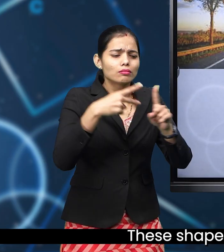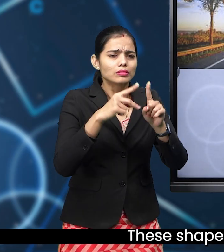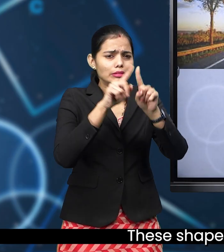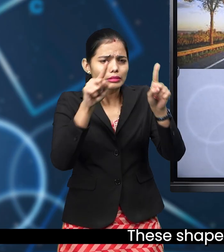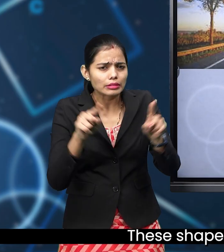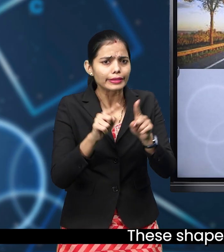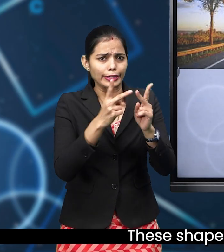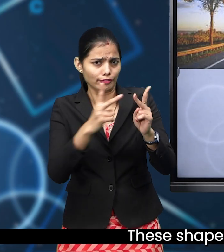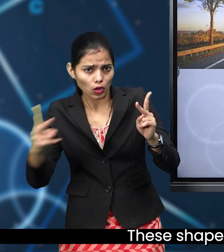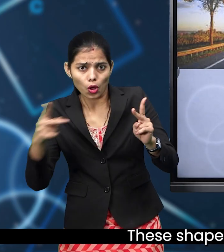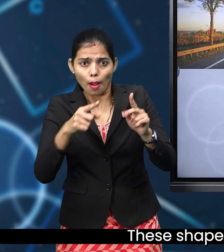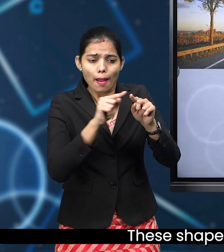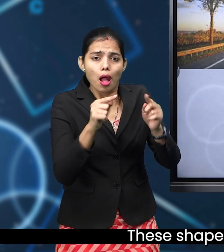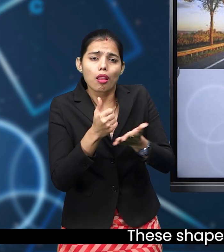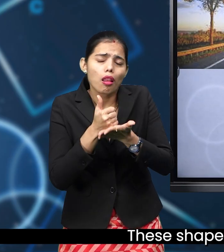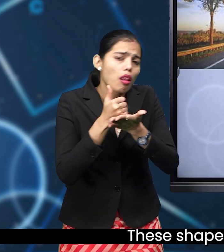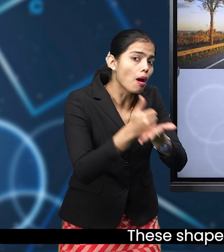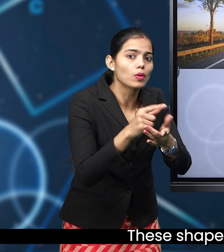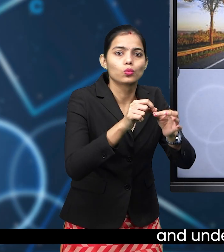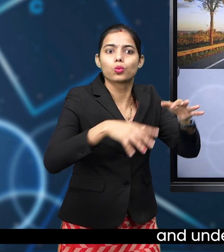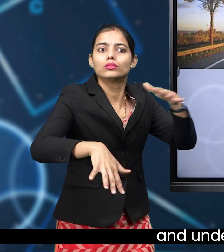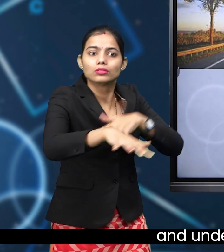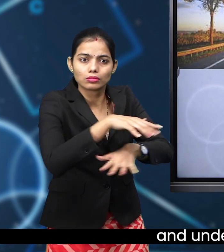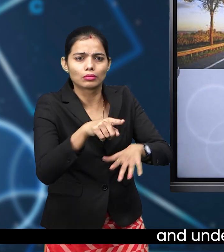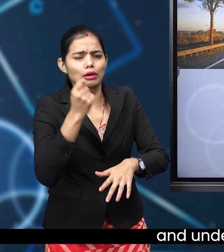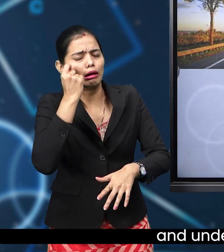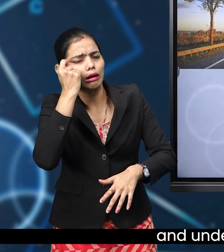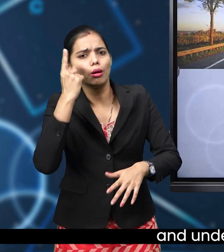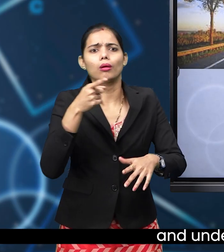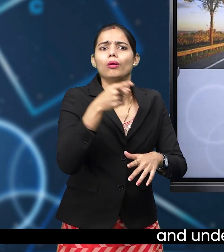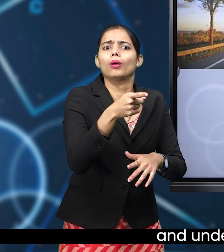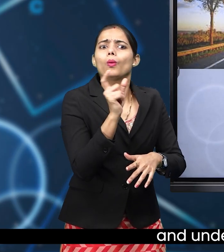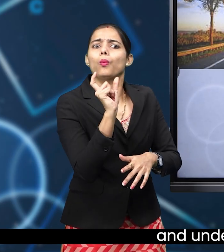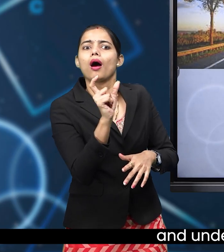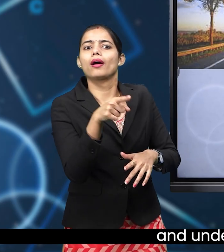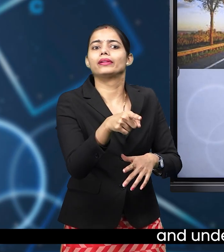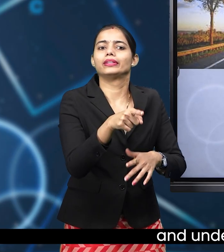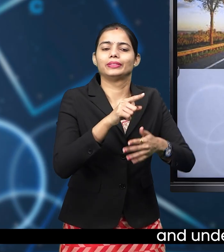These shapes and lines help us organize and understand the world better.